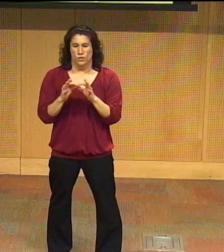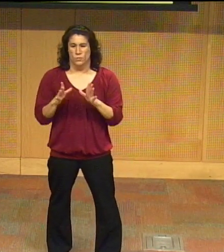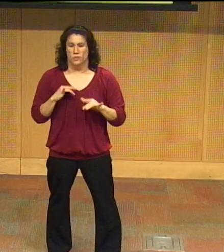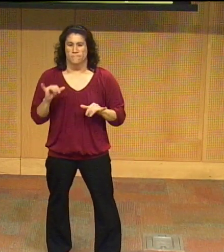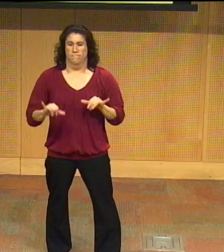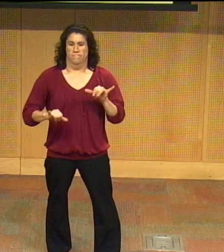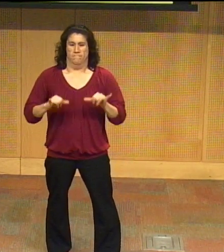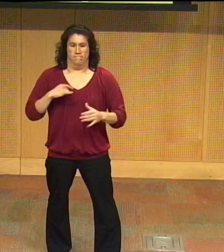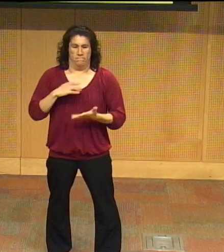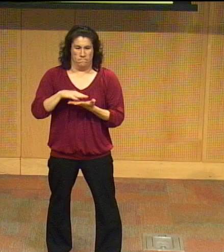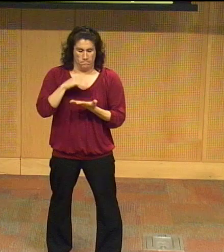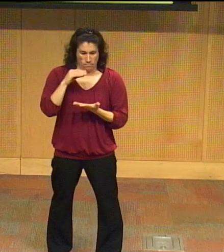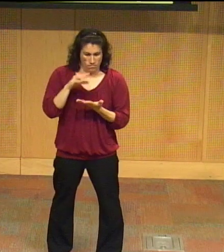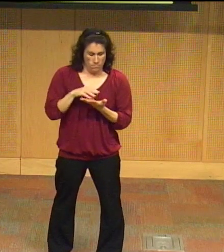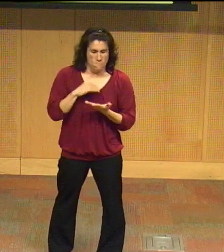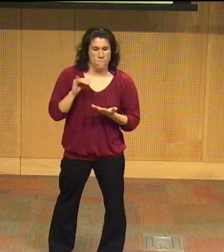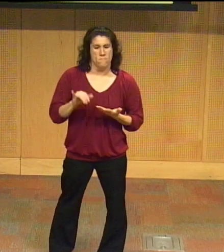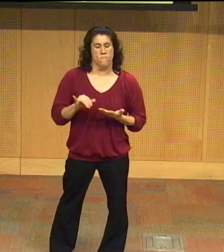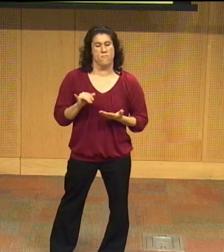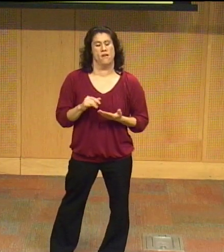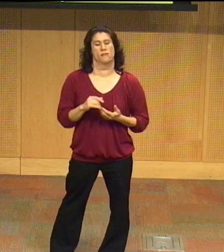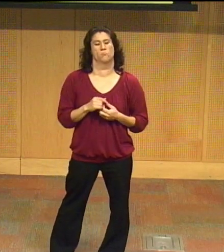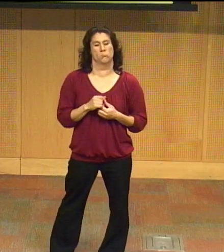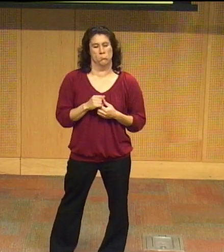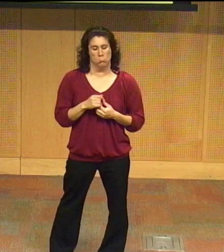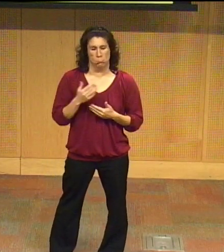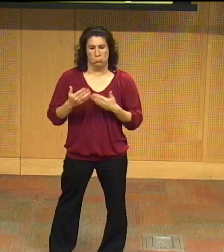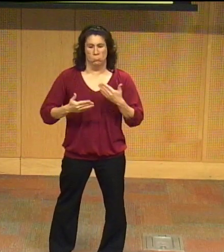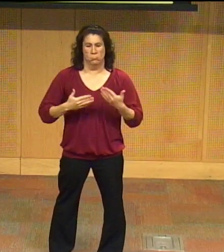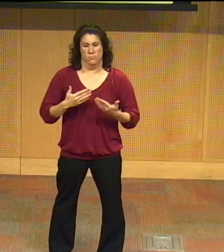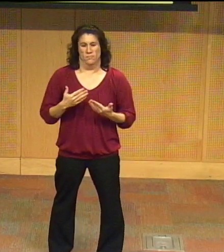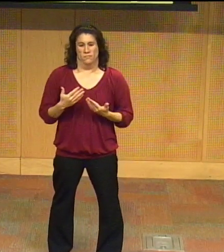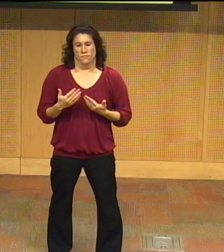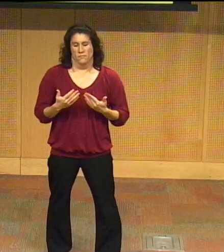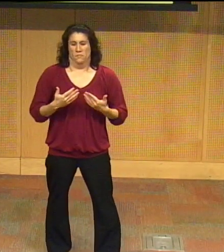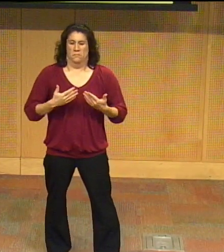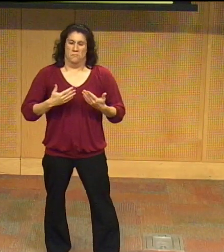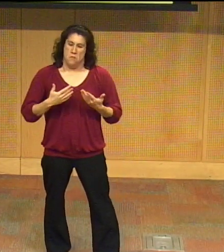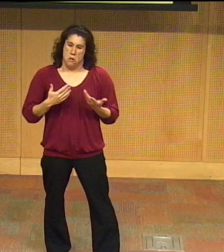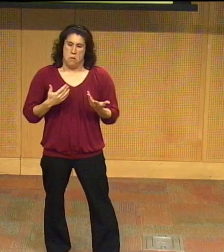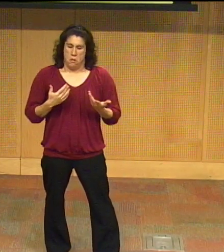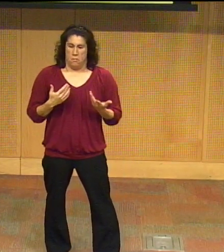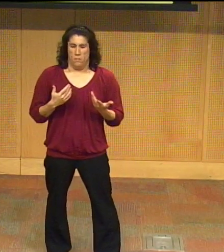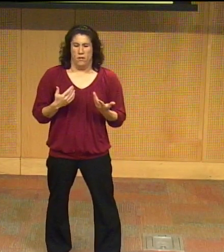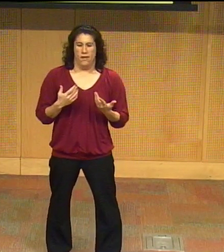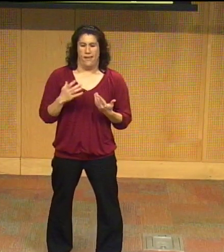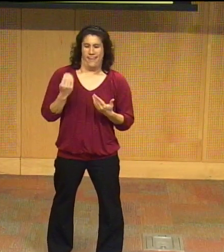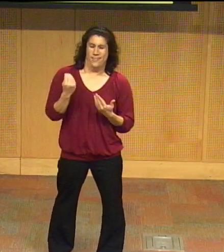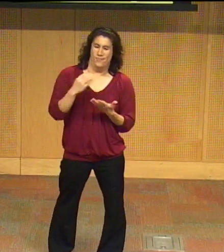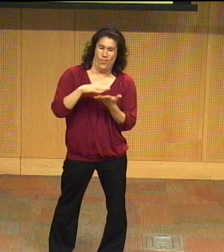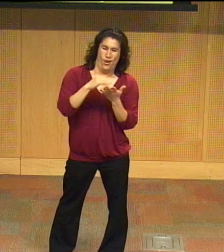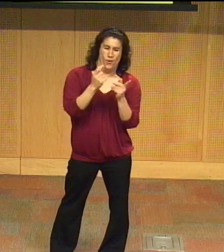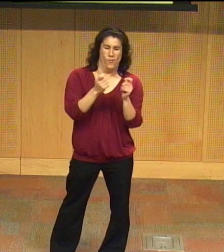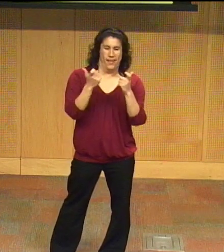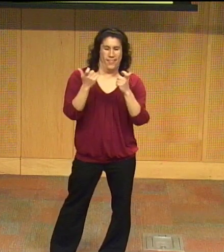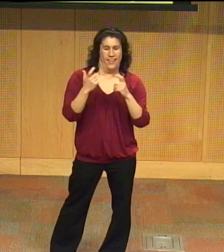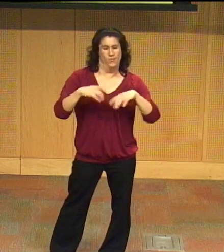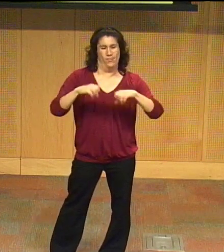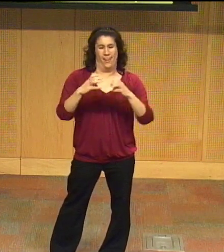accessibility at the time, and I was learning how to use interpreters and working through all of that. And I learned